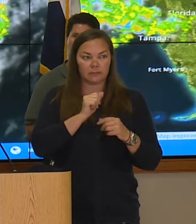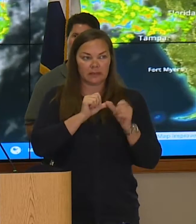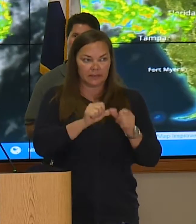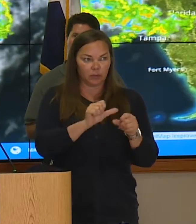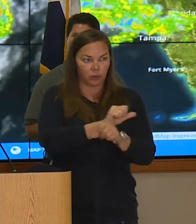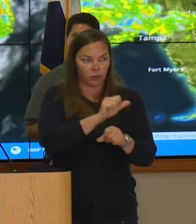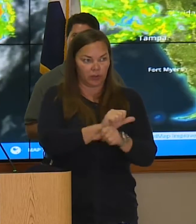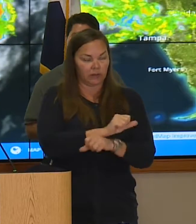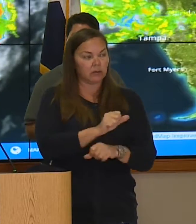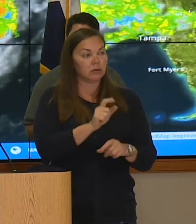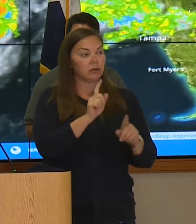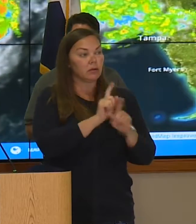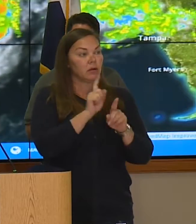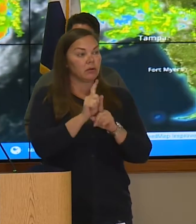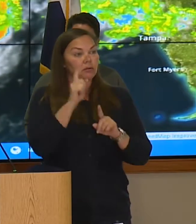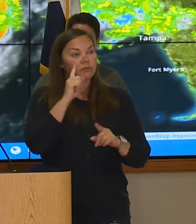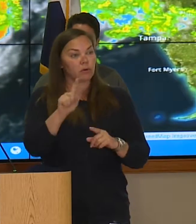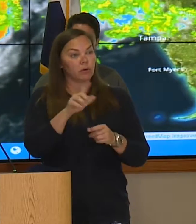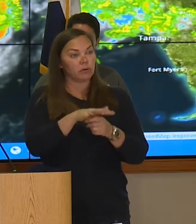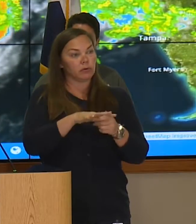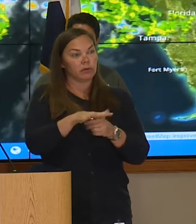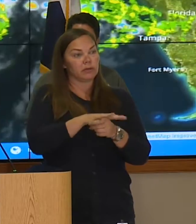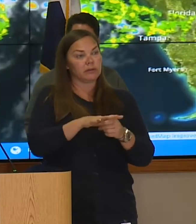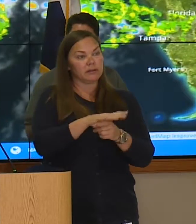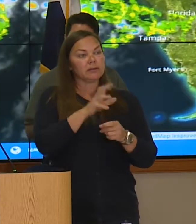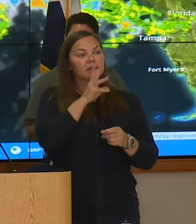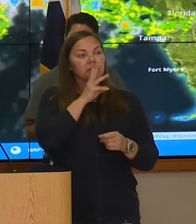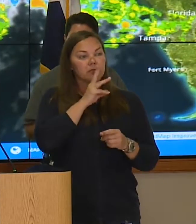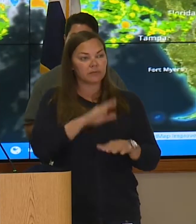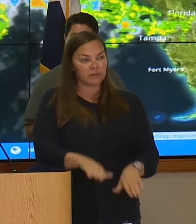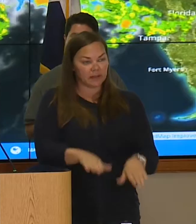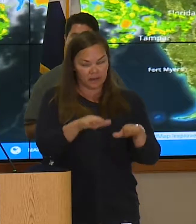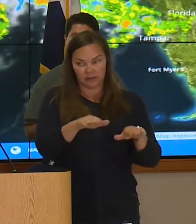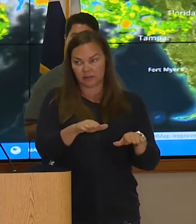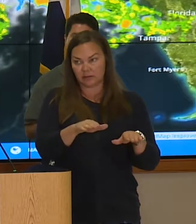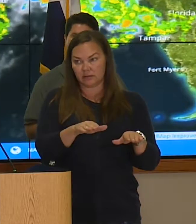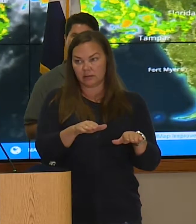also for locations that are being flooded,